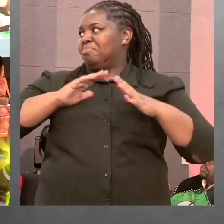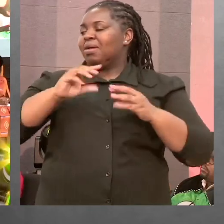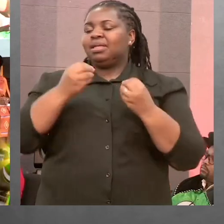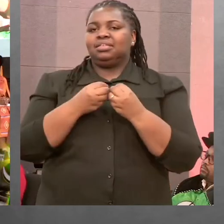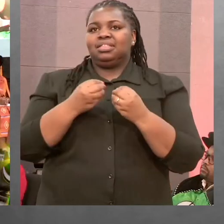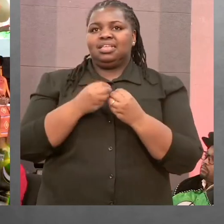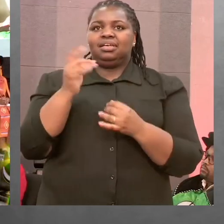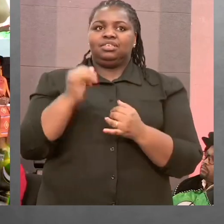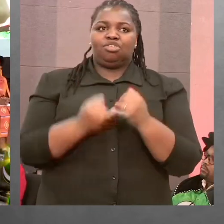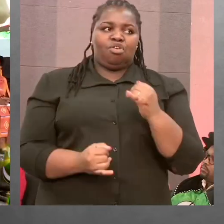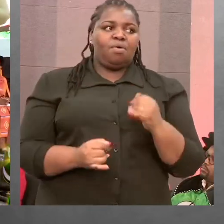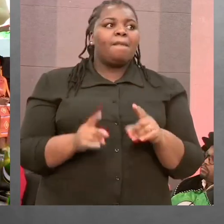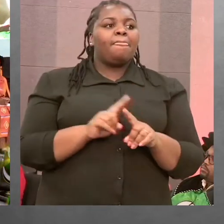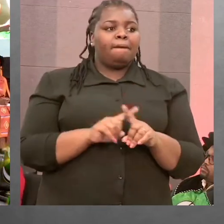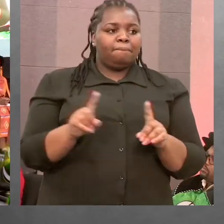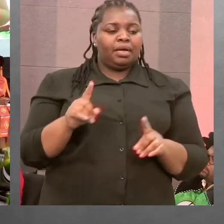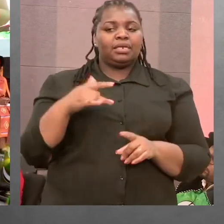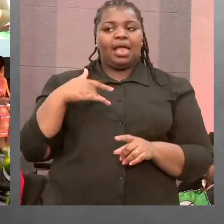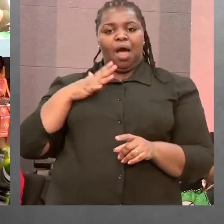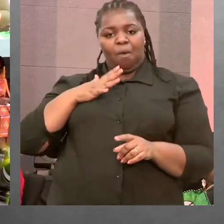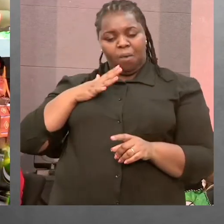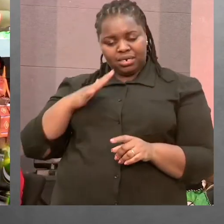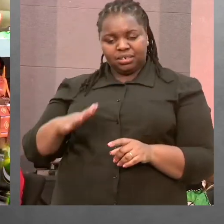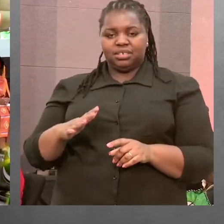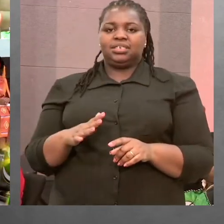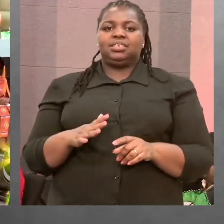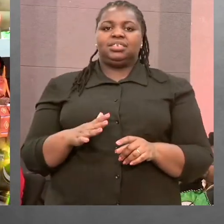ezirongo. But ndiyafuna ke into yokuba